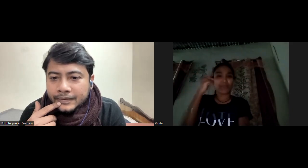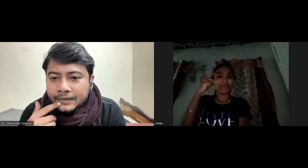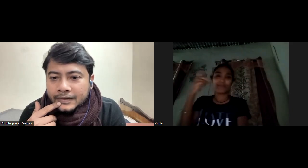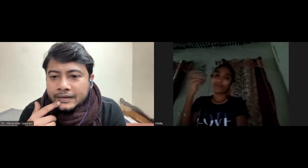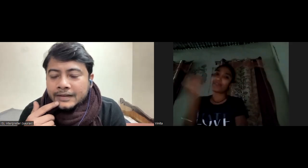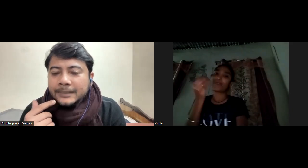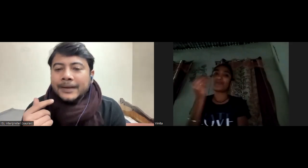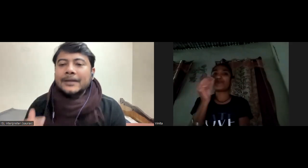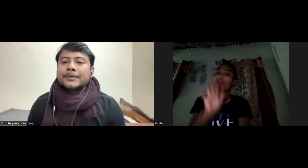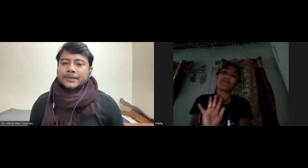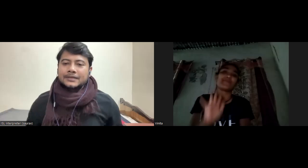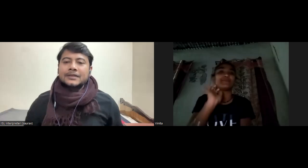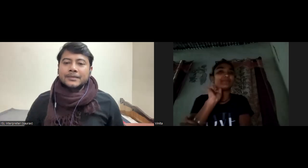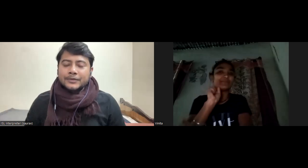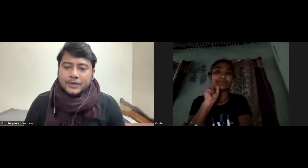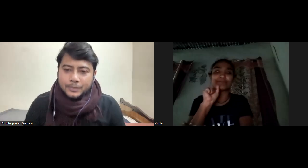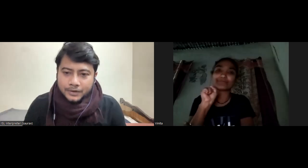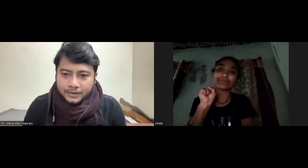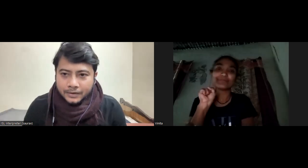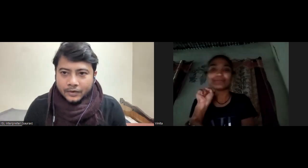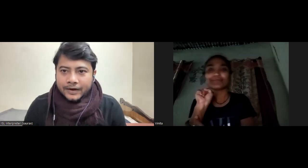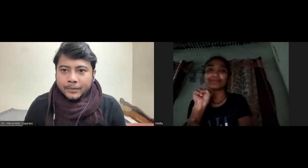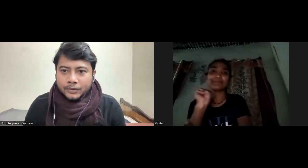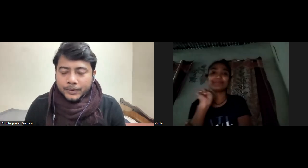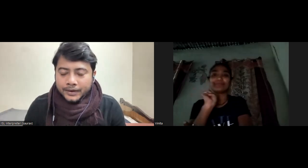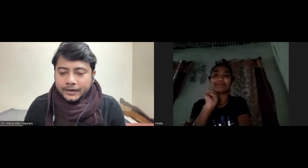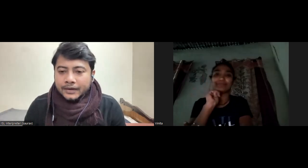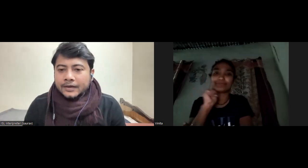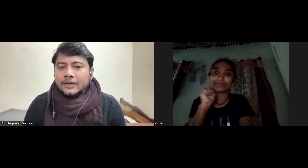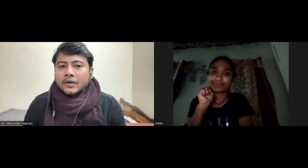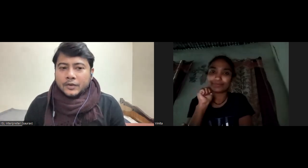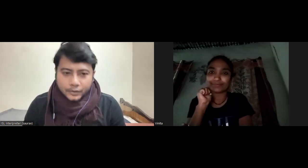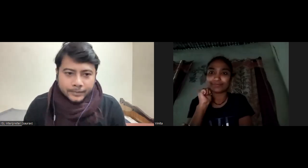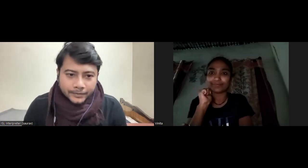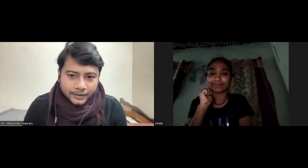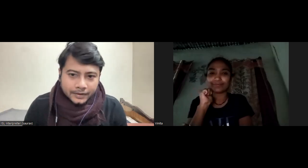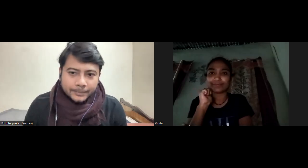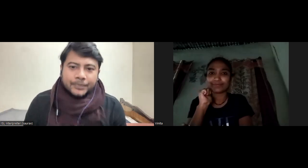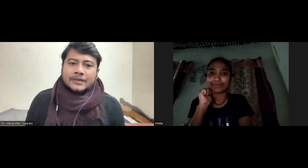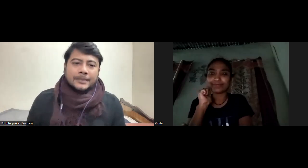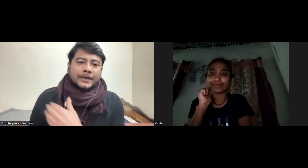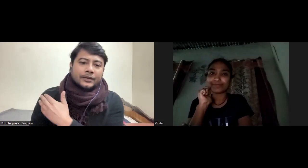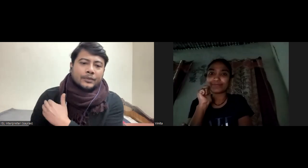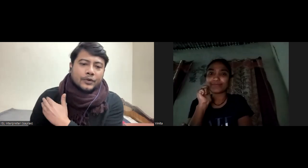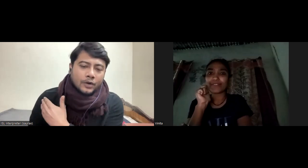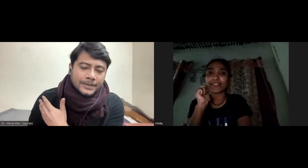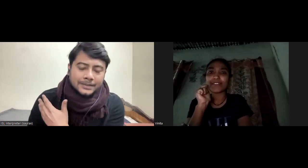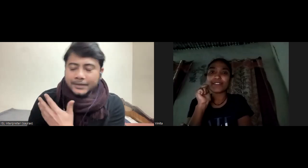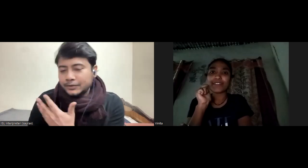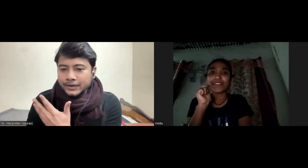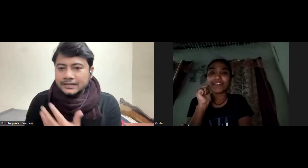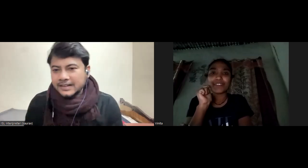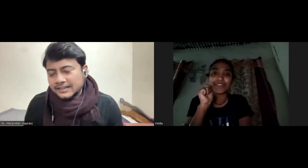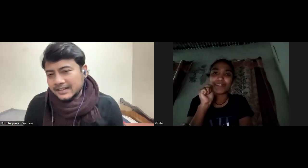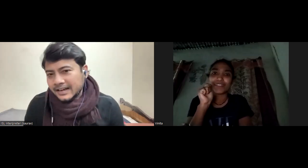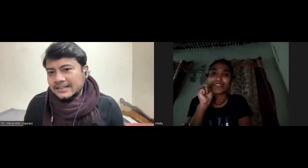hmm, it sometimes happens, Mataji. Sometimes, at work or when I'm on the way or during my work, somebody, would call me something,